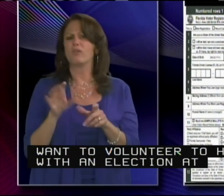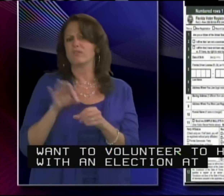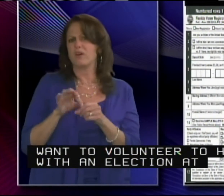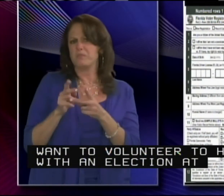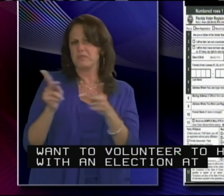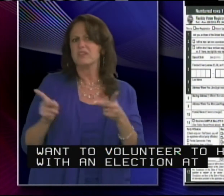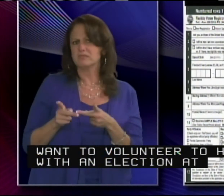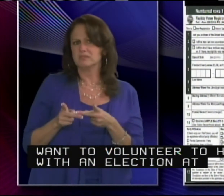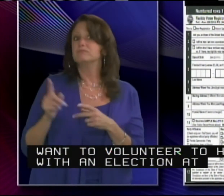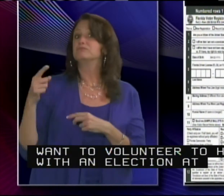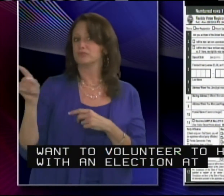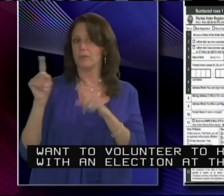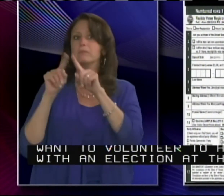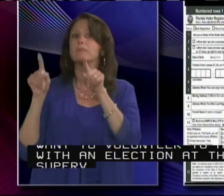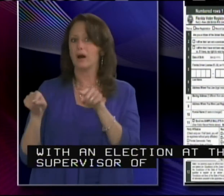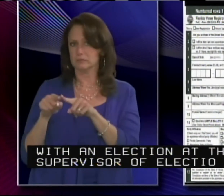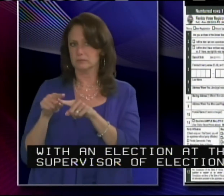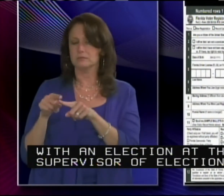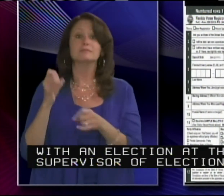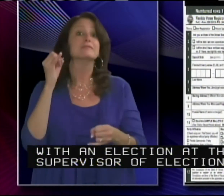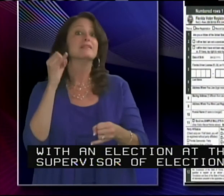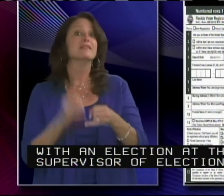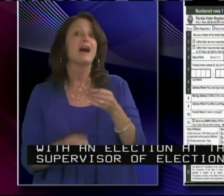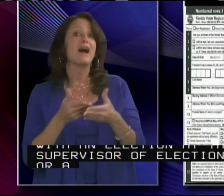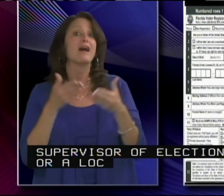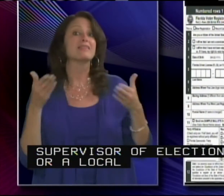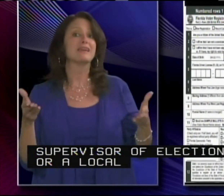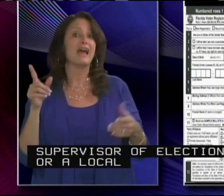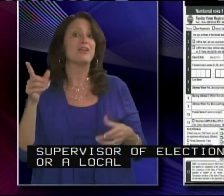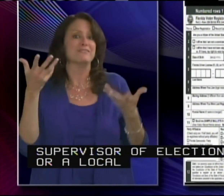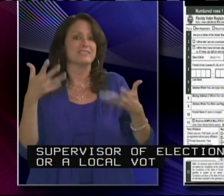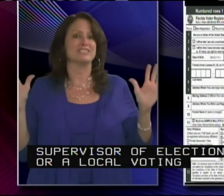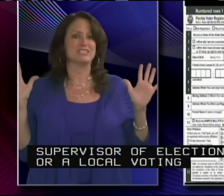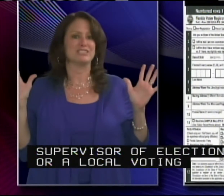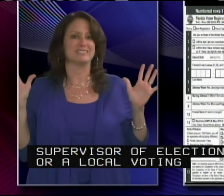or a local voting place. Check this box.